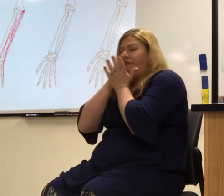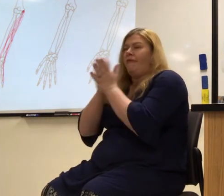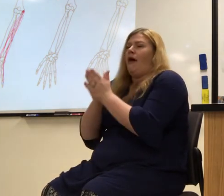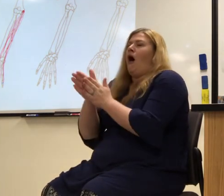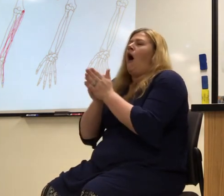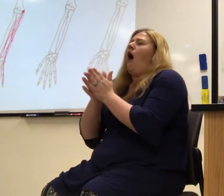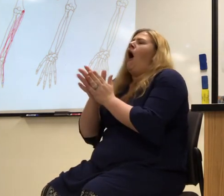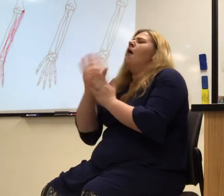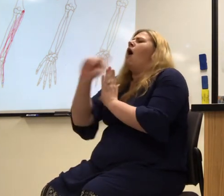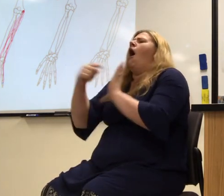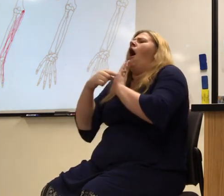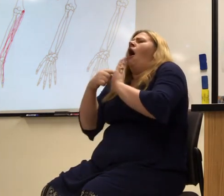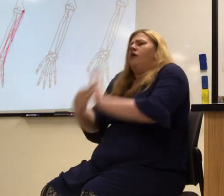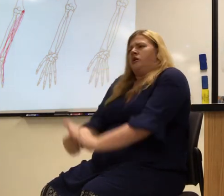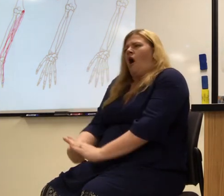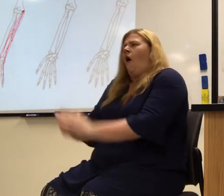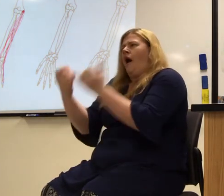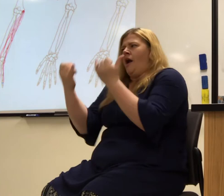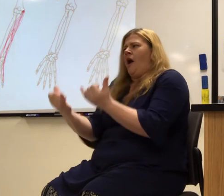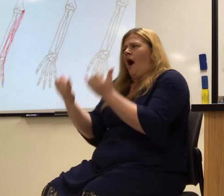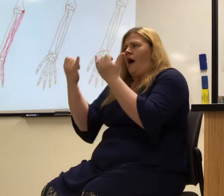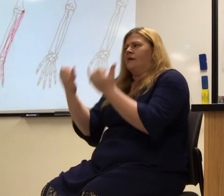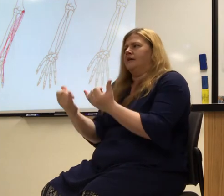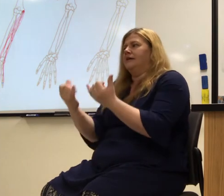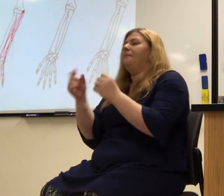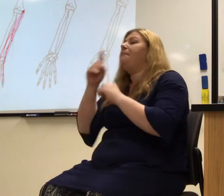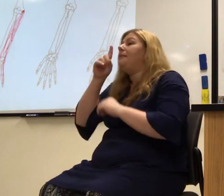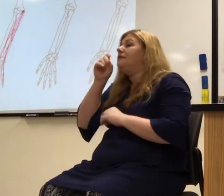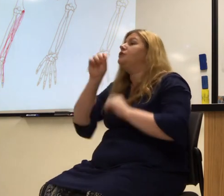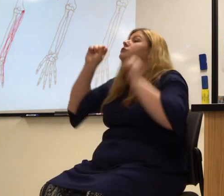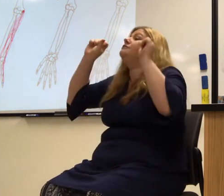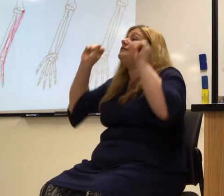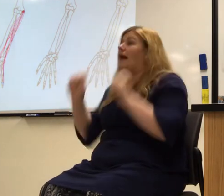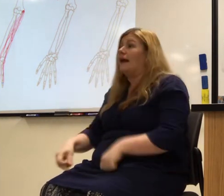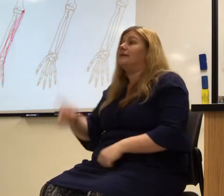But I'll present it here. You can't see it from the anterior view.